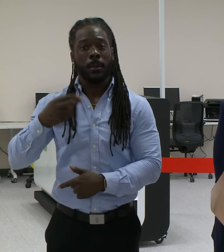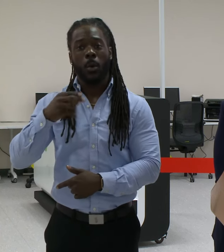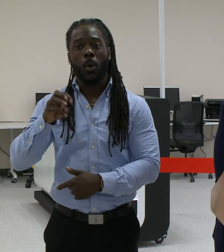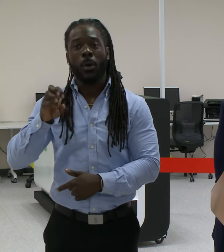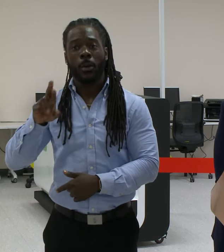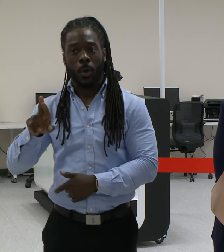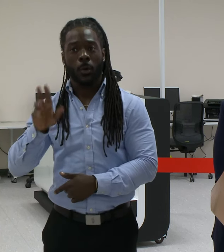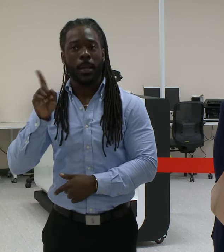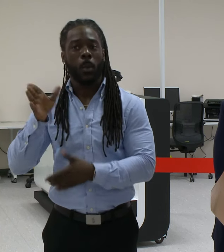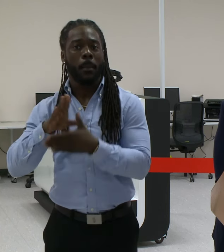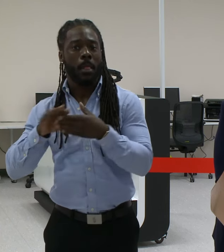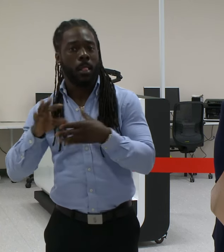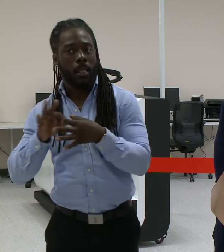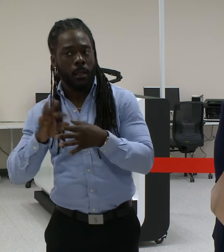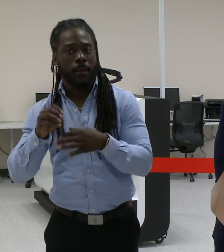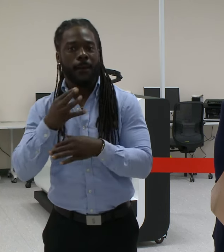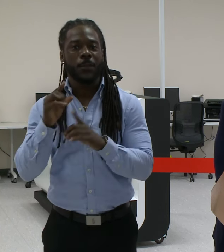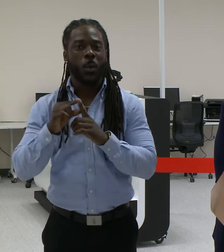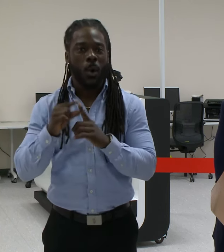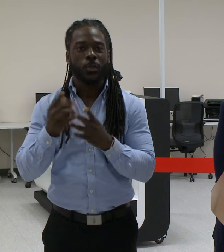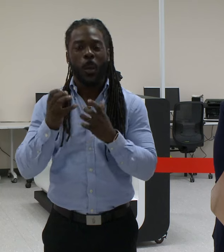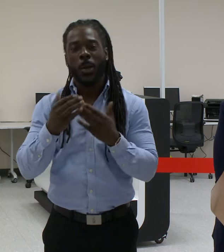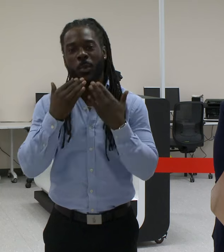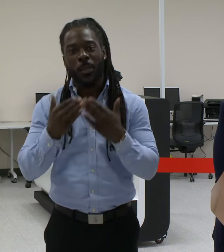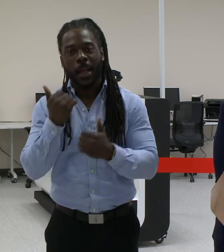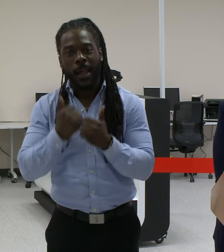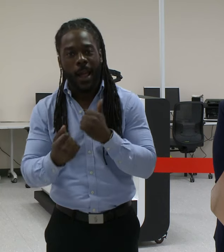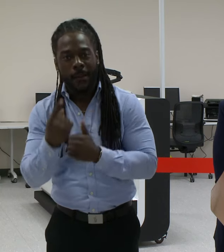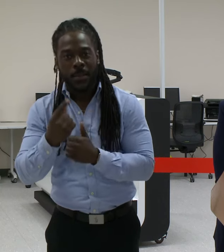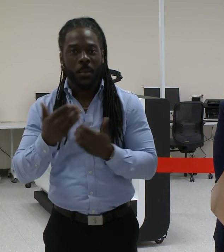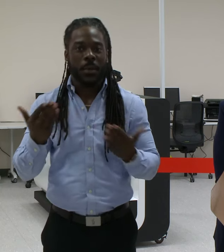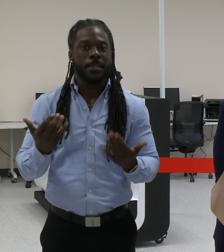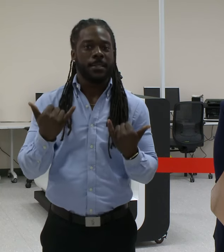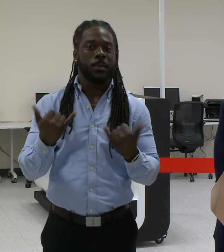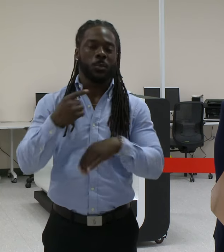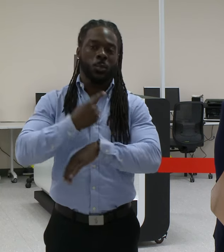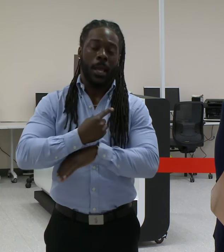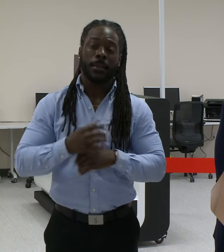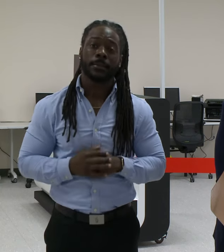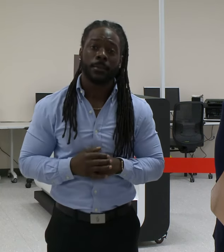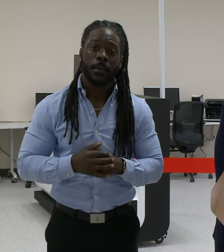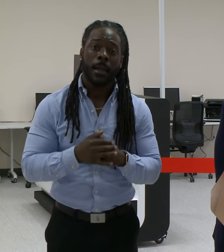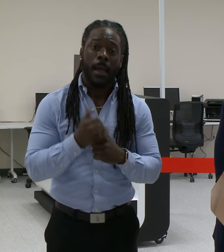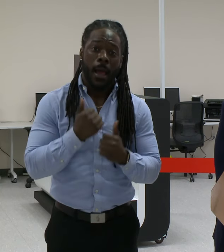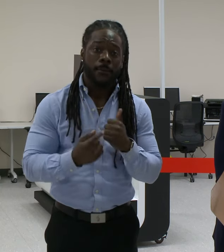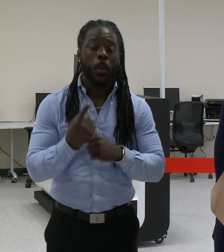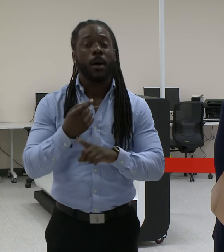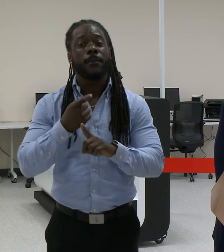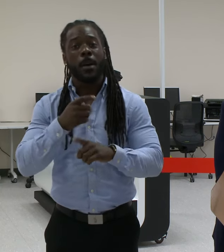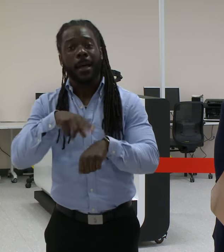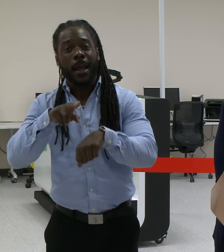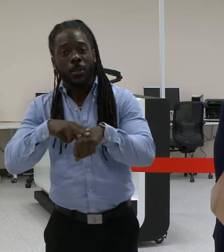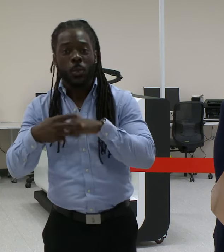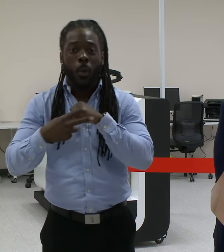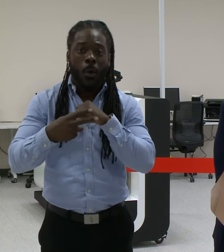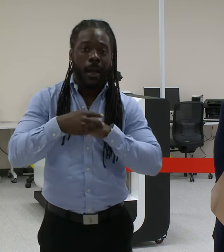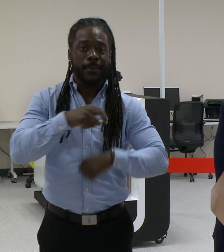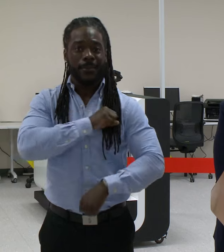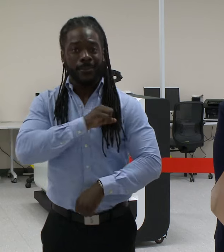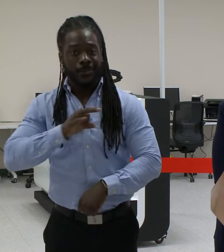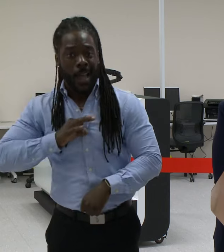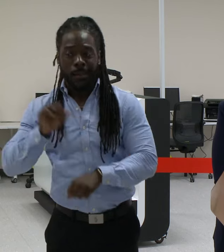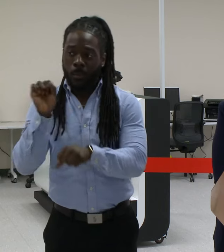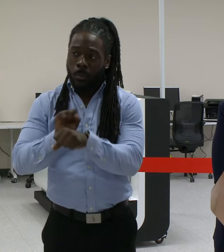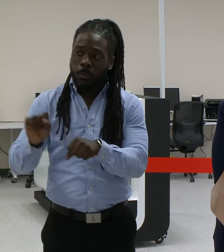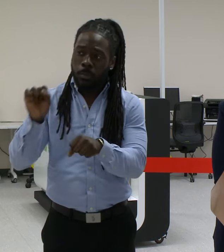going to say a few words, I do want to thank everyone who is here today, everyone from the National Archives staff who has worked